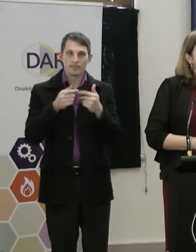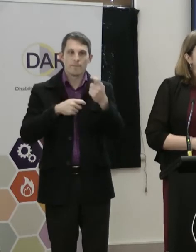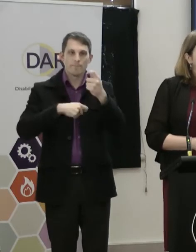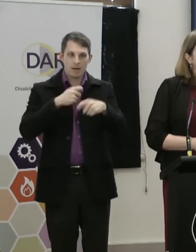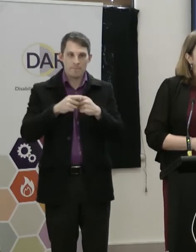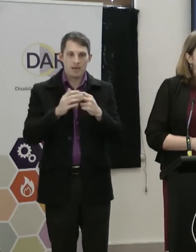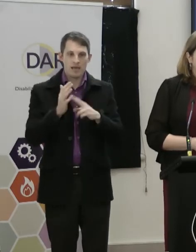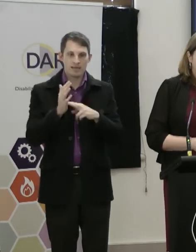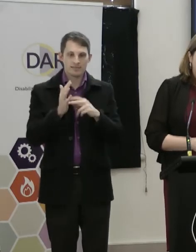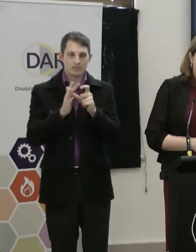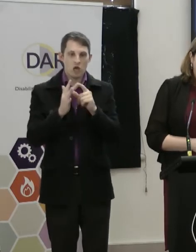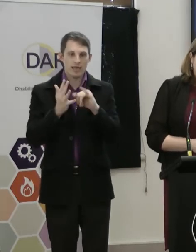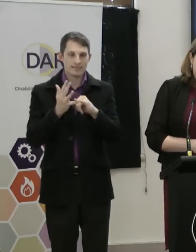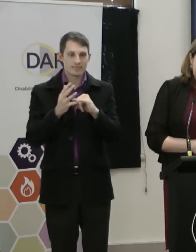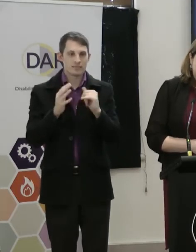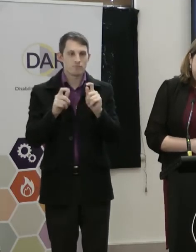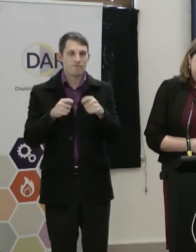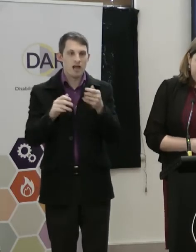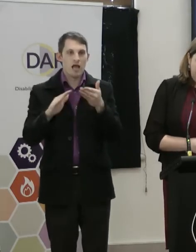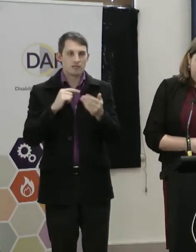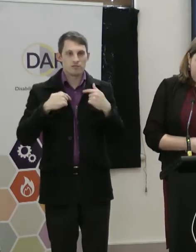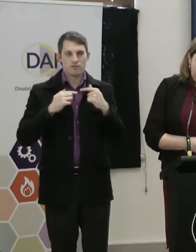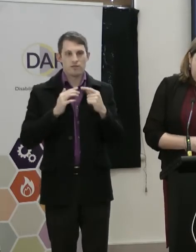under the Commission registration process.